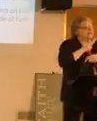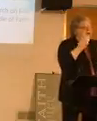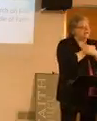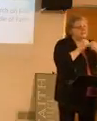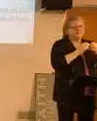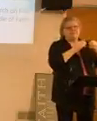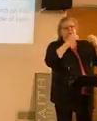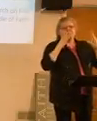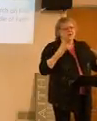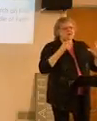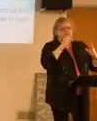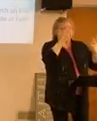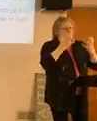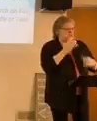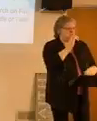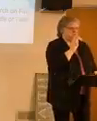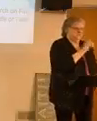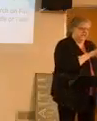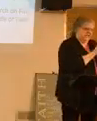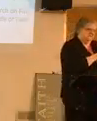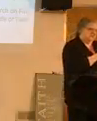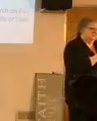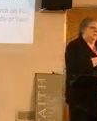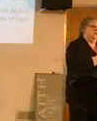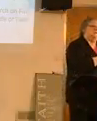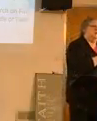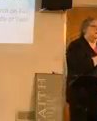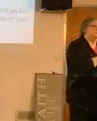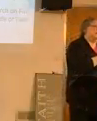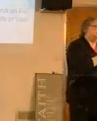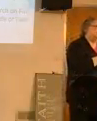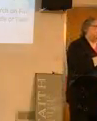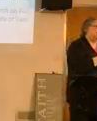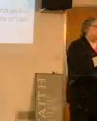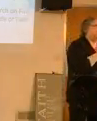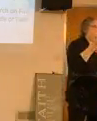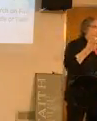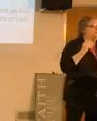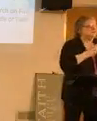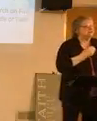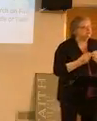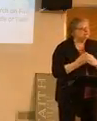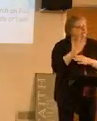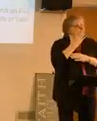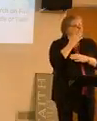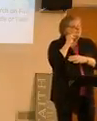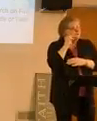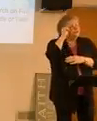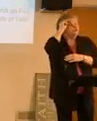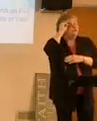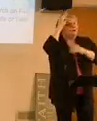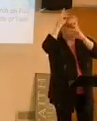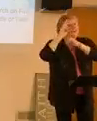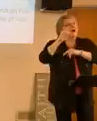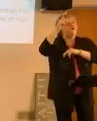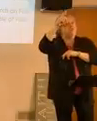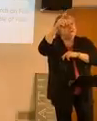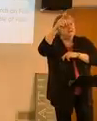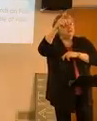leave us where we are this morning. He wants us to grow, mature, and to honor